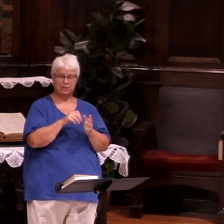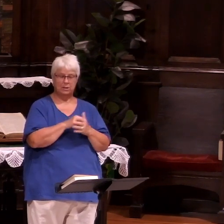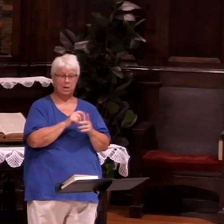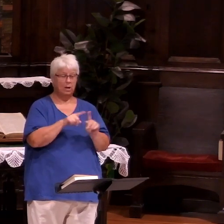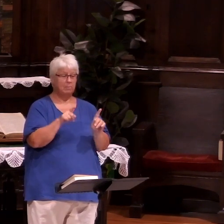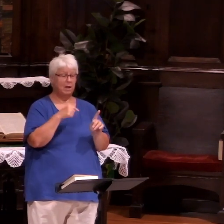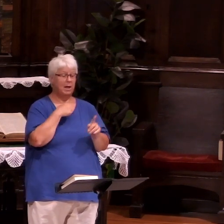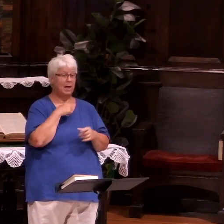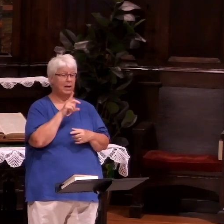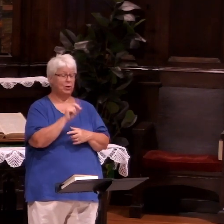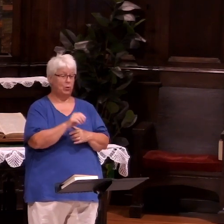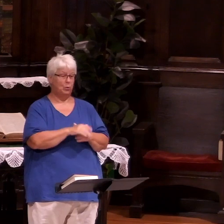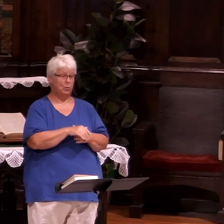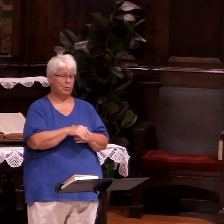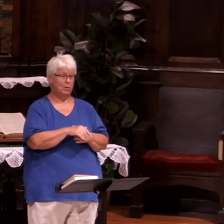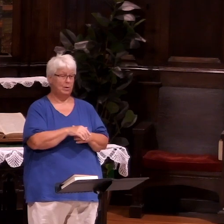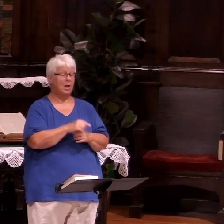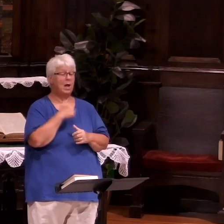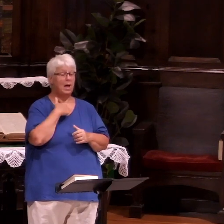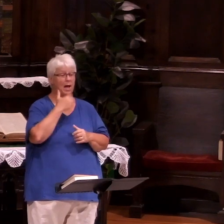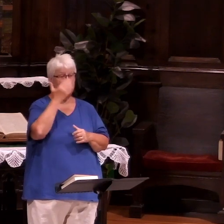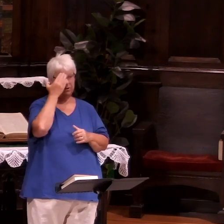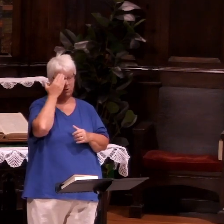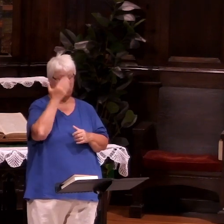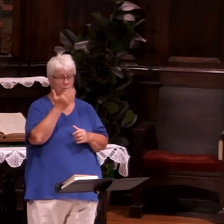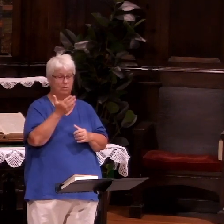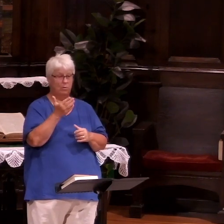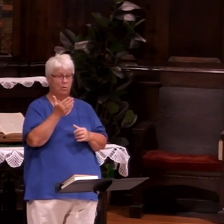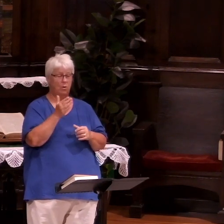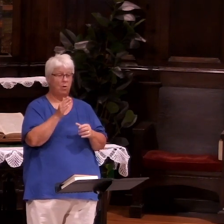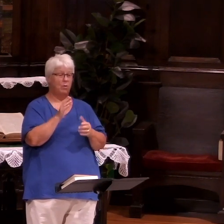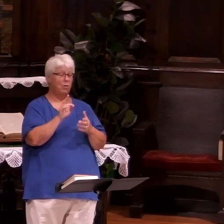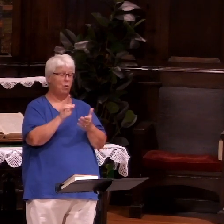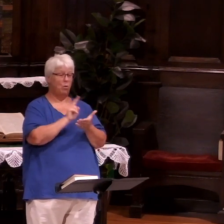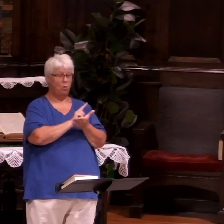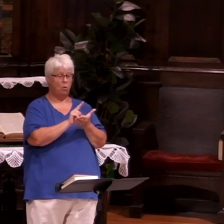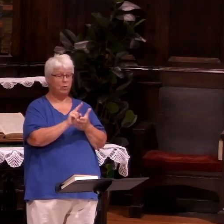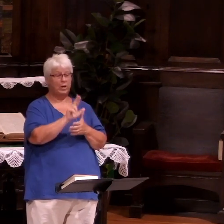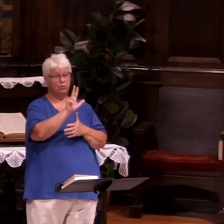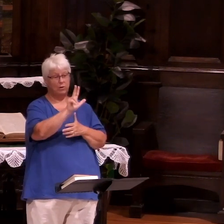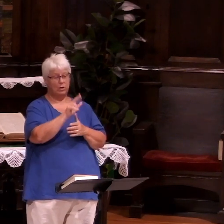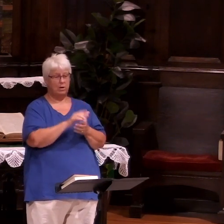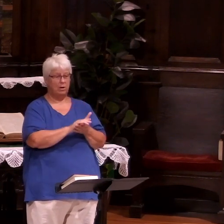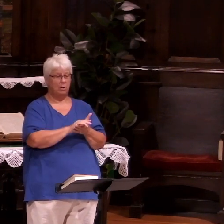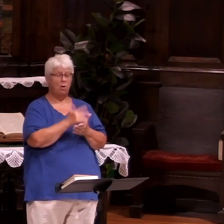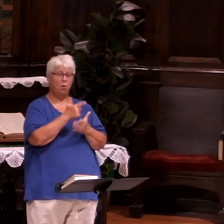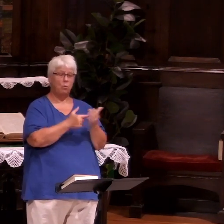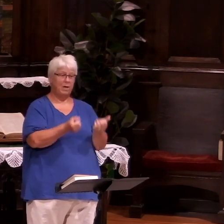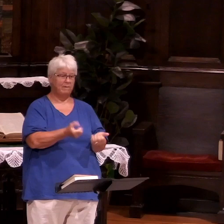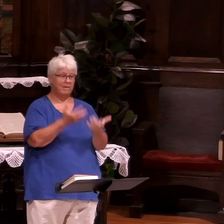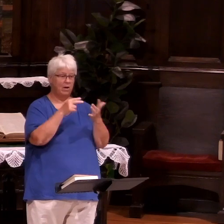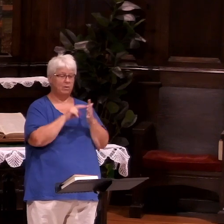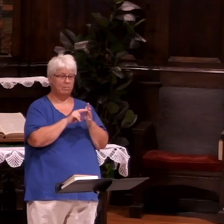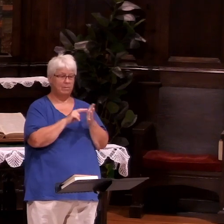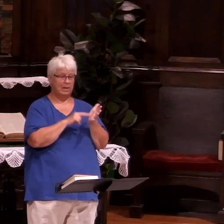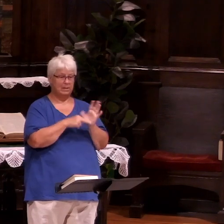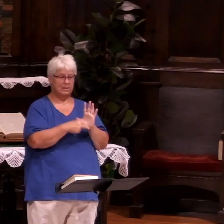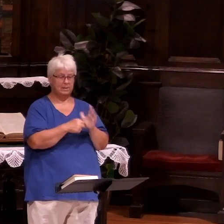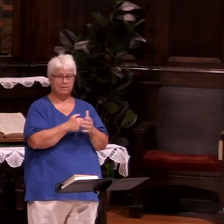But I do know the holy trinity of what fire needs.